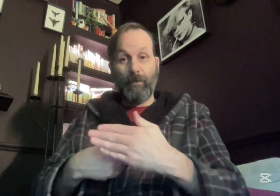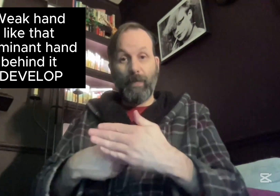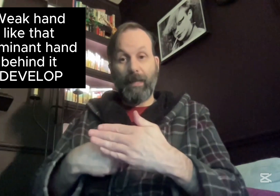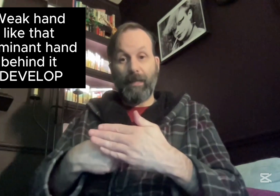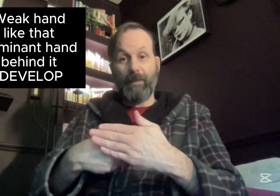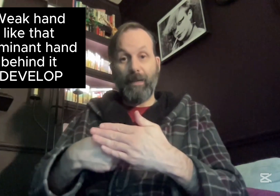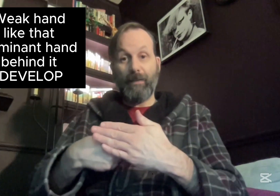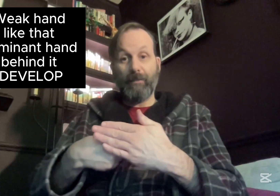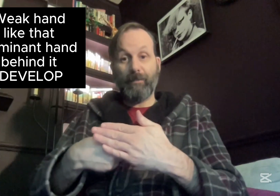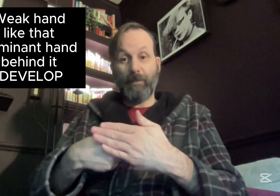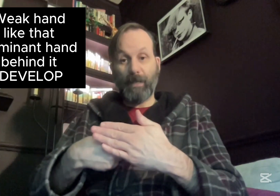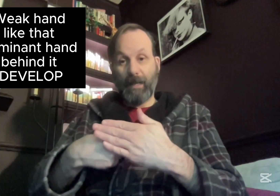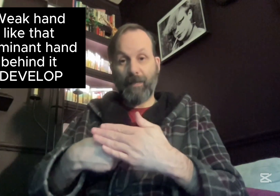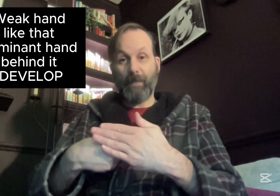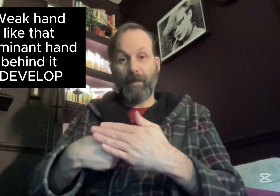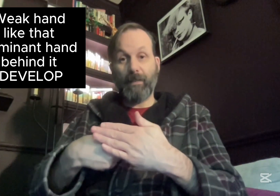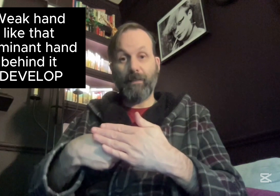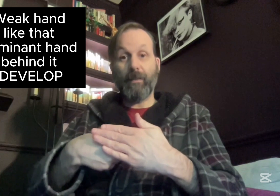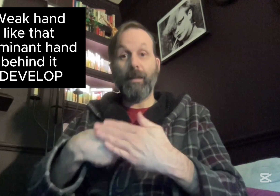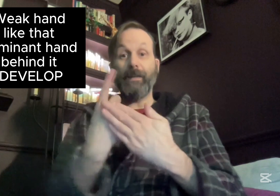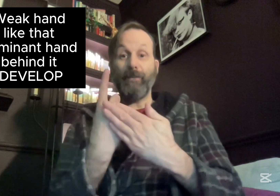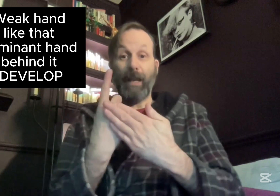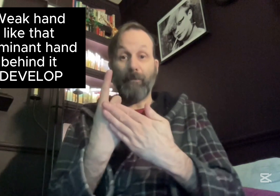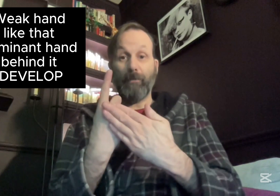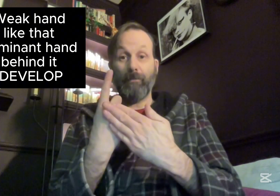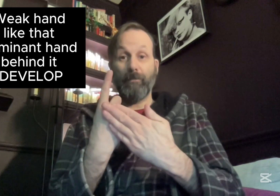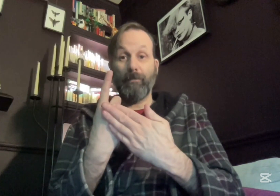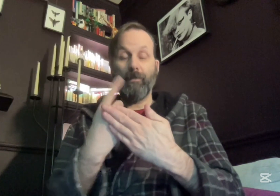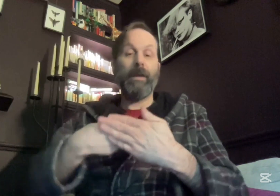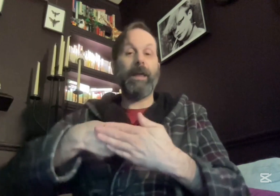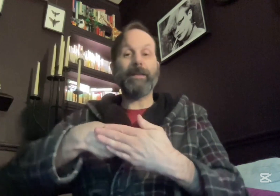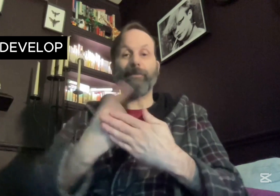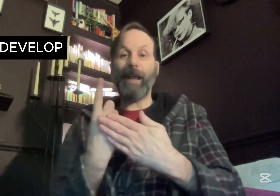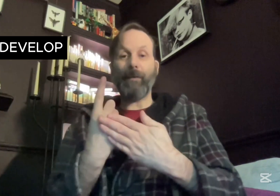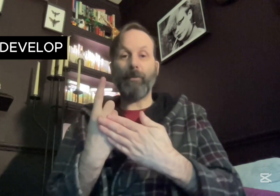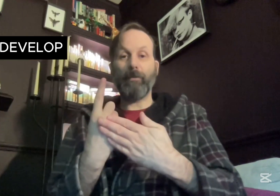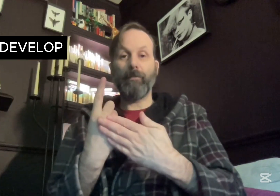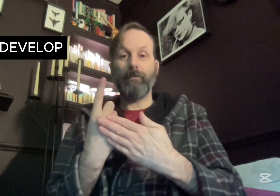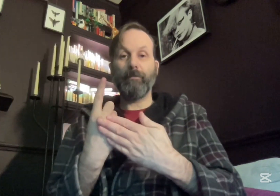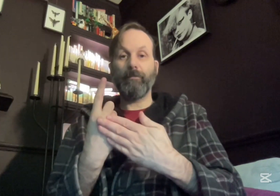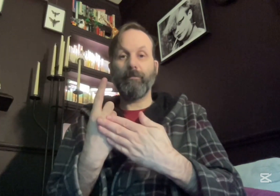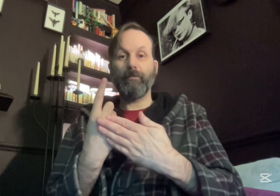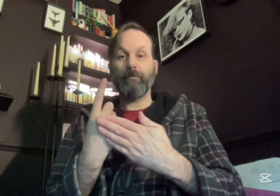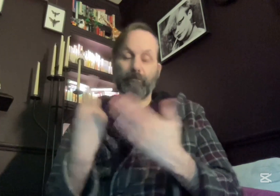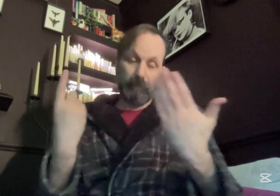Weak hand like that, dominant hand behind it, develop, develop.